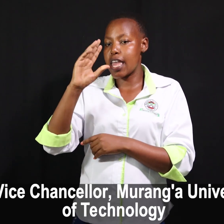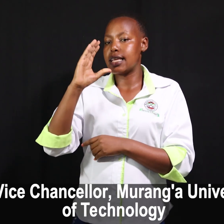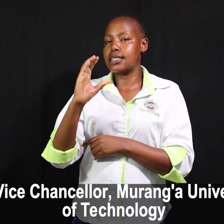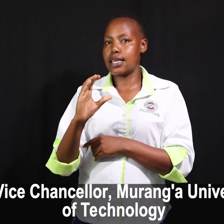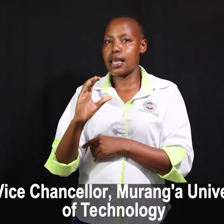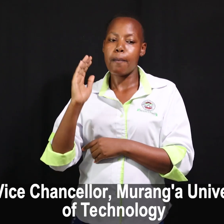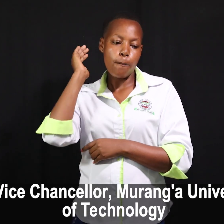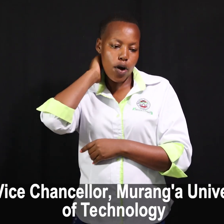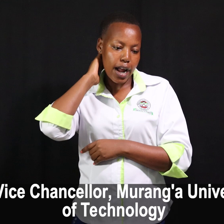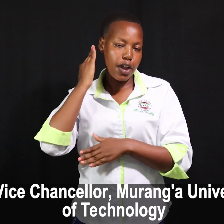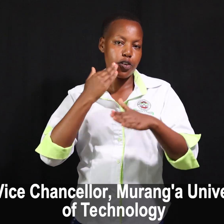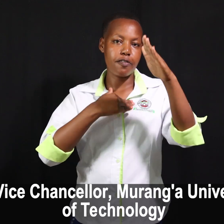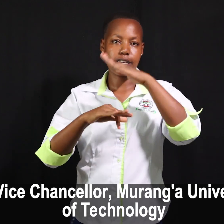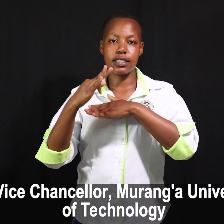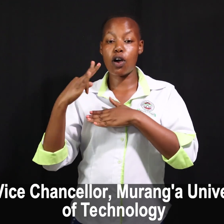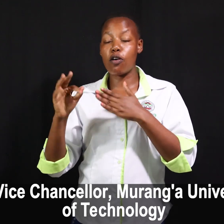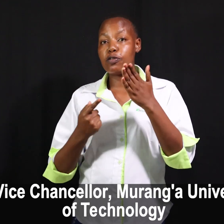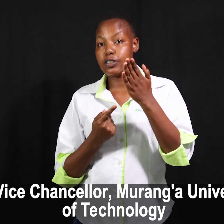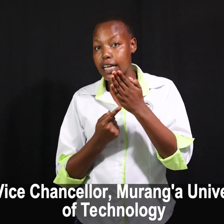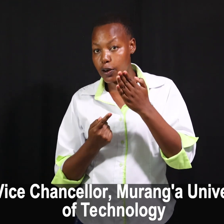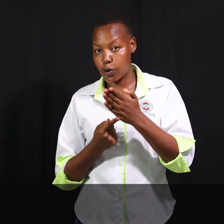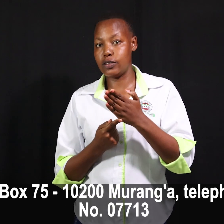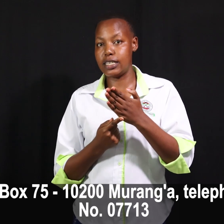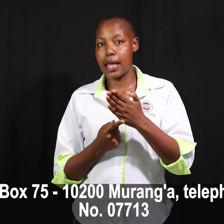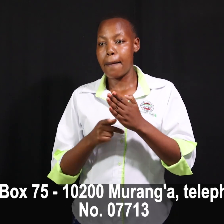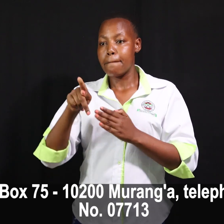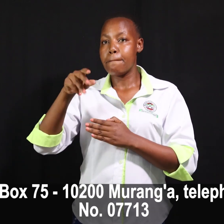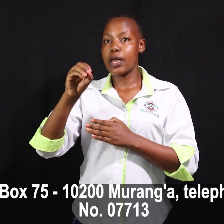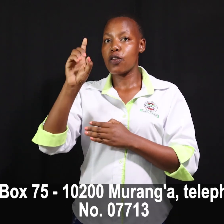Chancellor, Murang'a University of Technology, P.O. Box